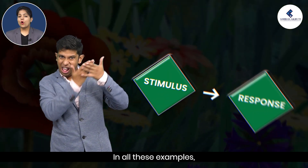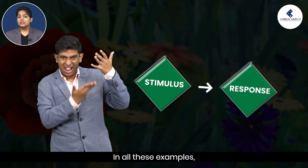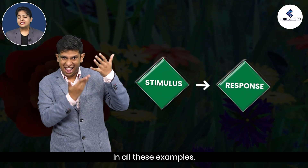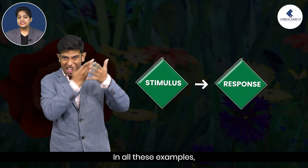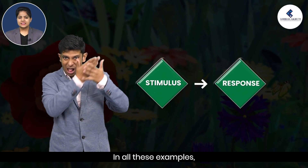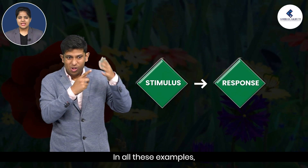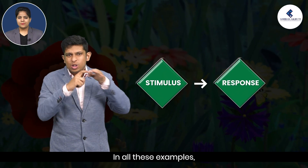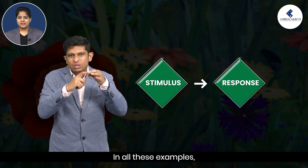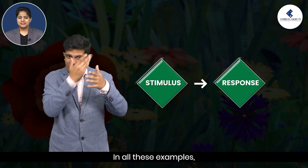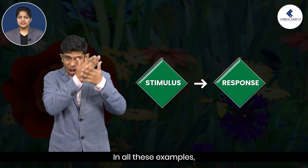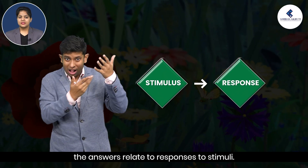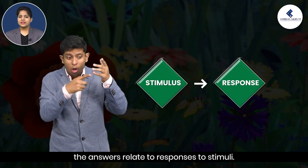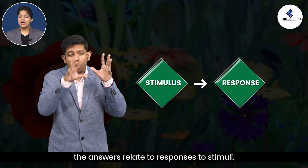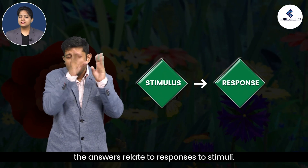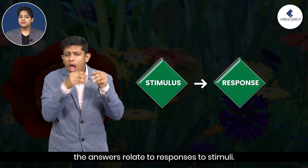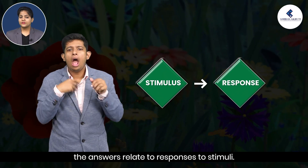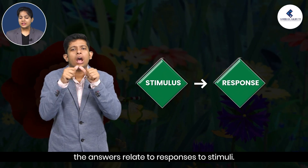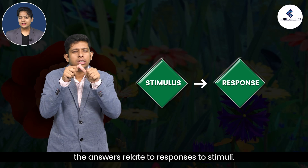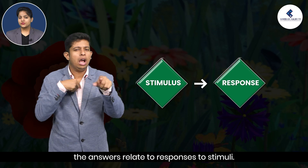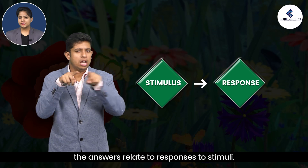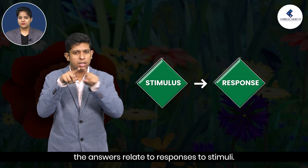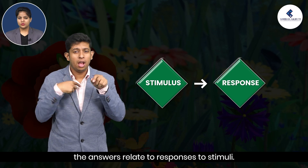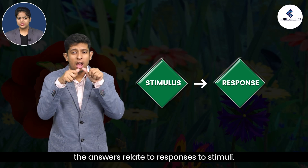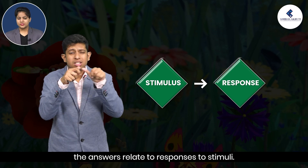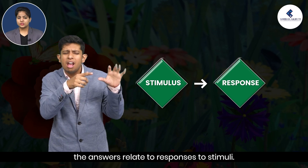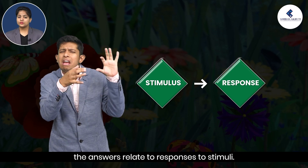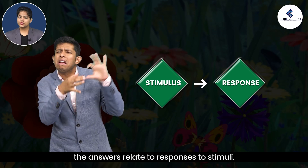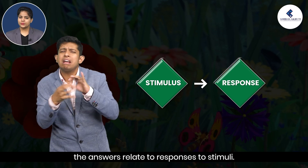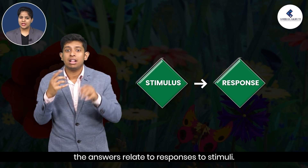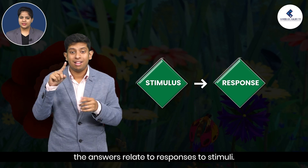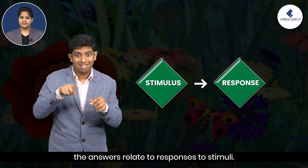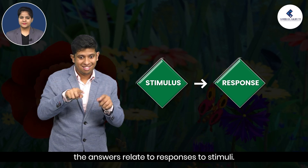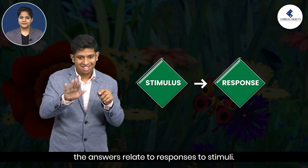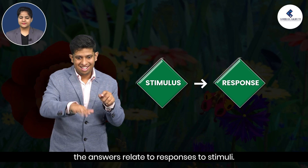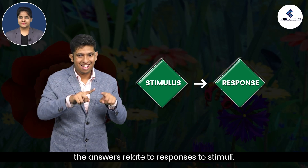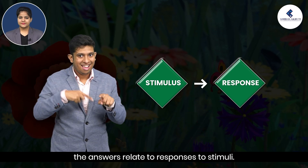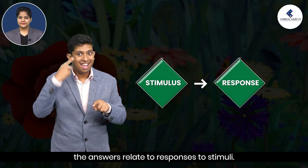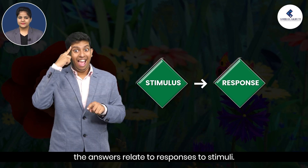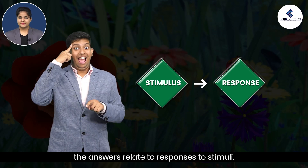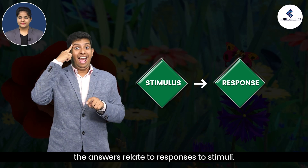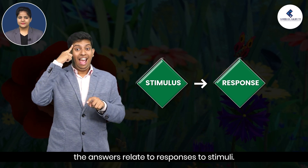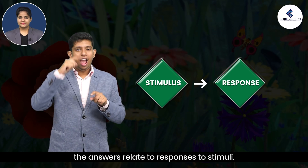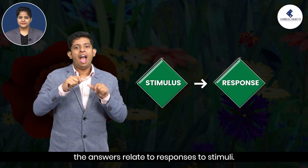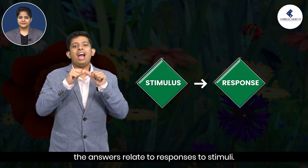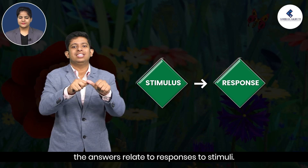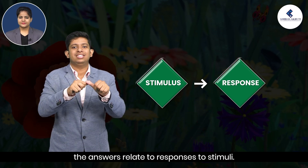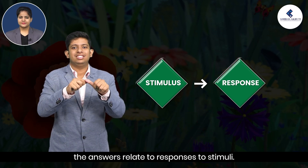In all these examples, the answers relate to responses to stimuli.